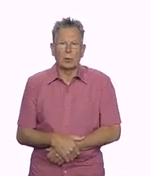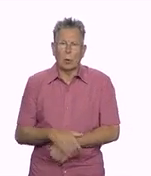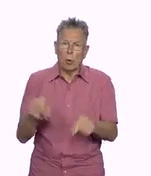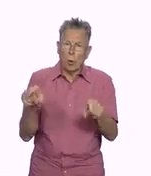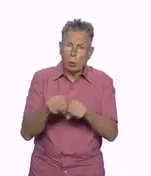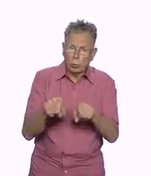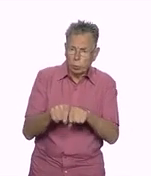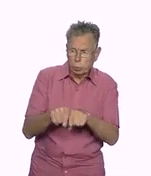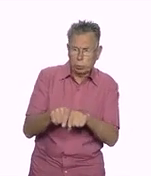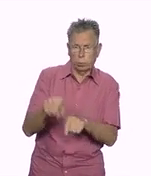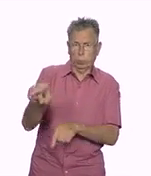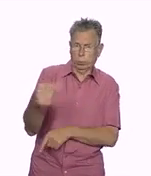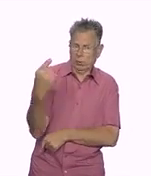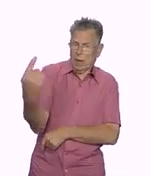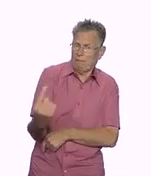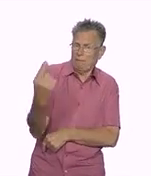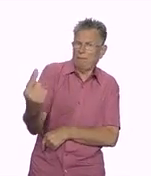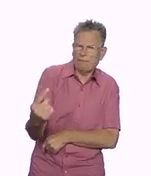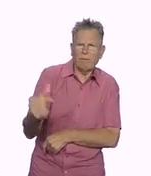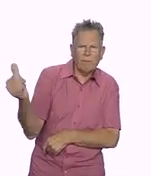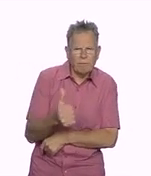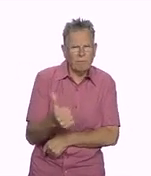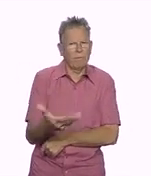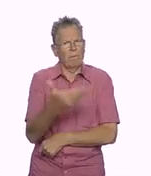You should also be polite and show respect to your doctors.